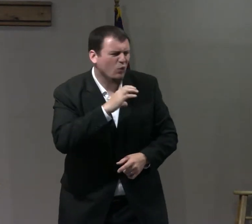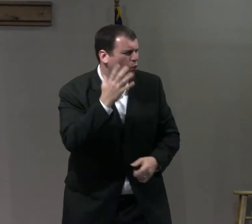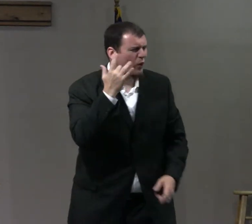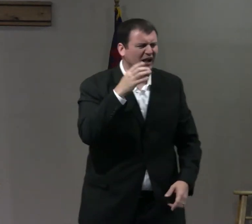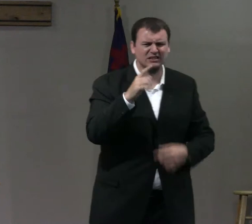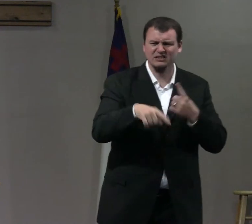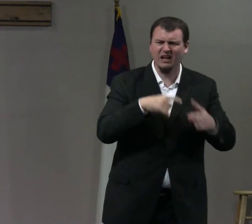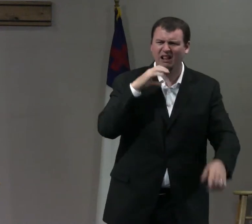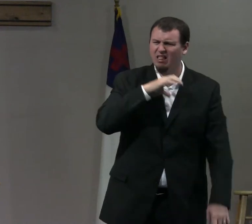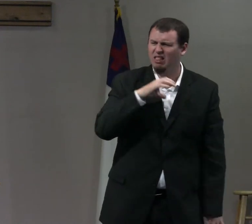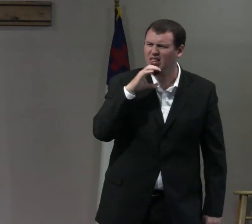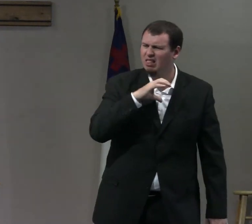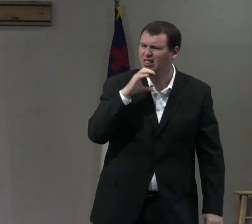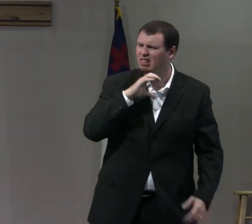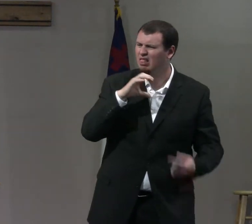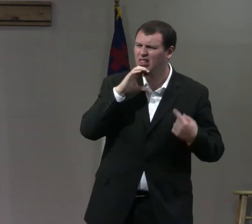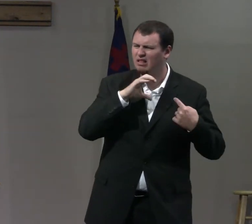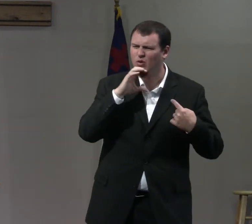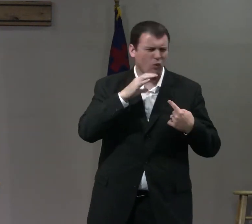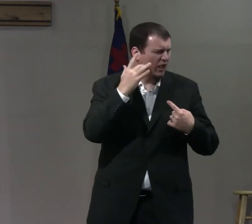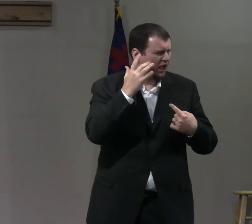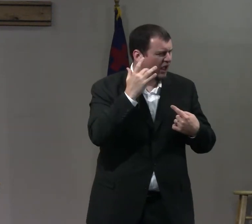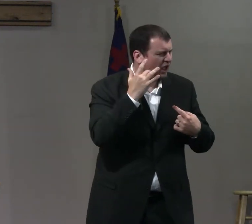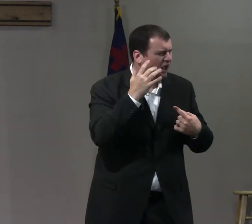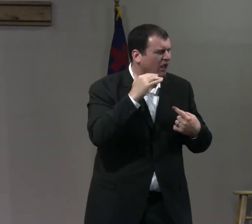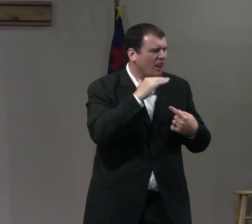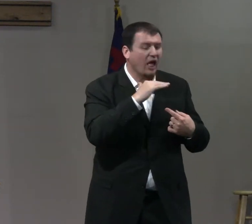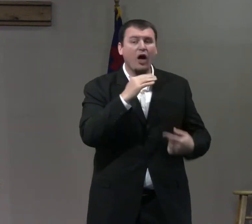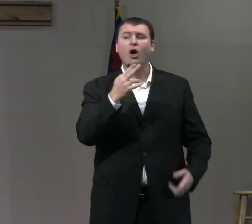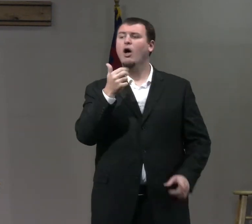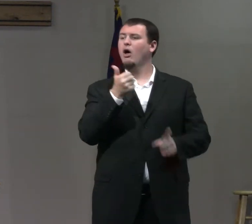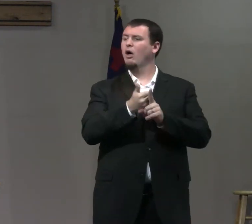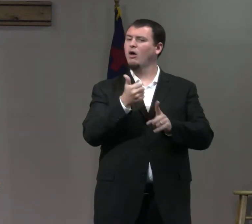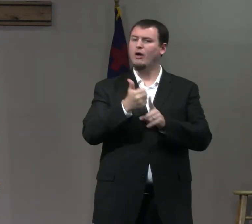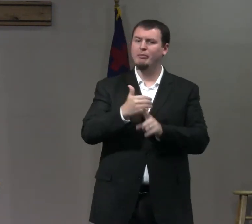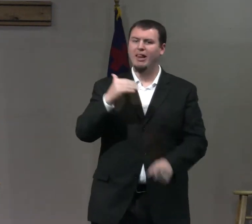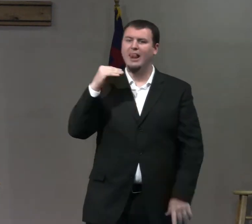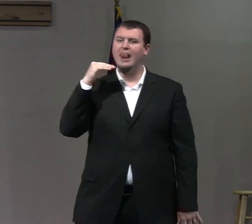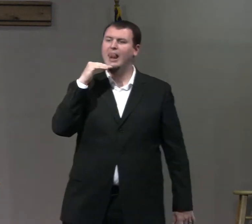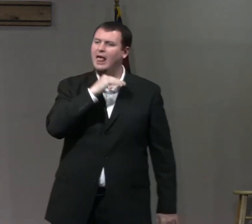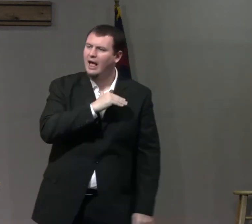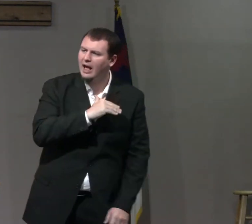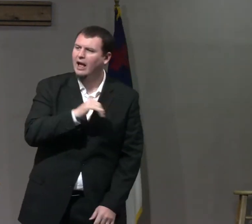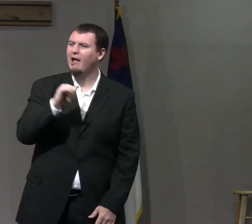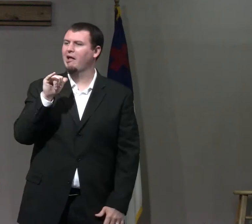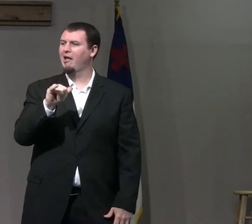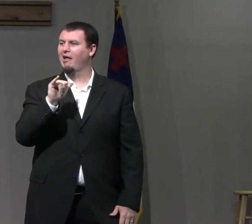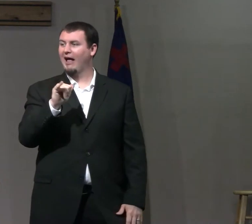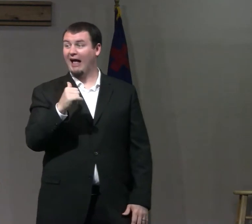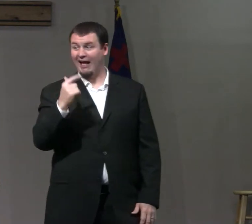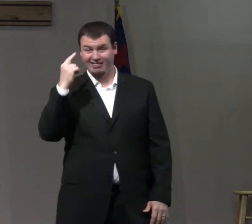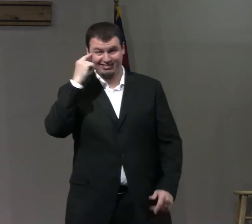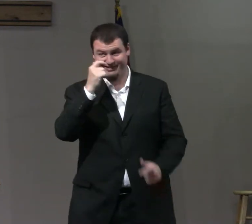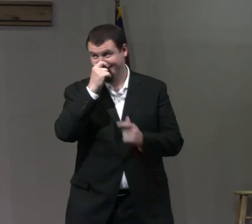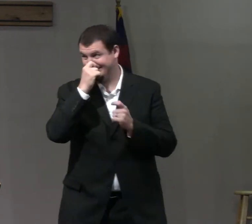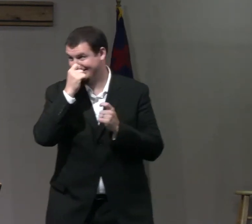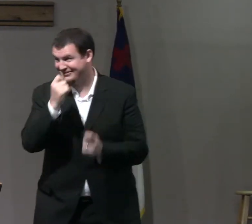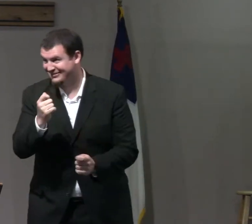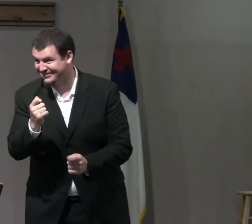Someone mentioned Clinton. Obama! And his sign name was this. And why is that? Because you lie. I think